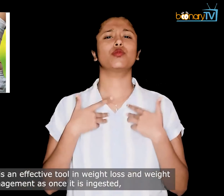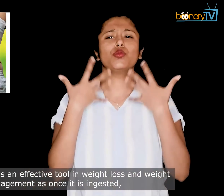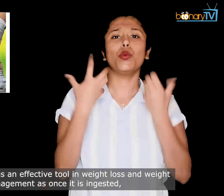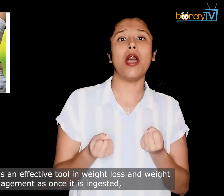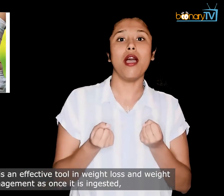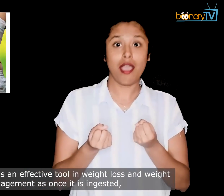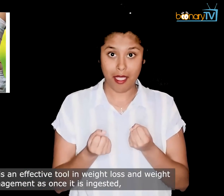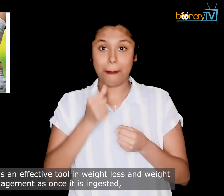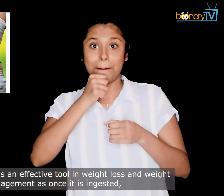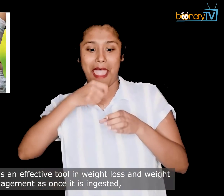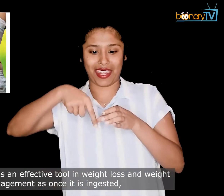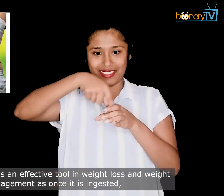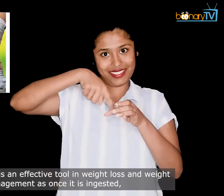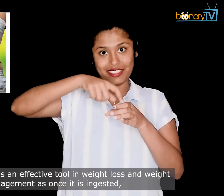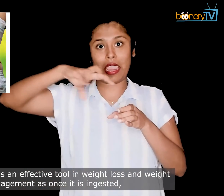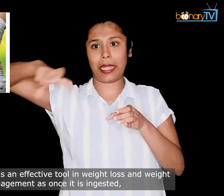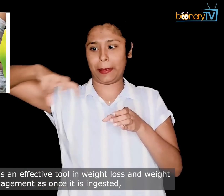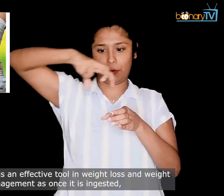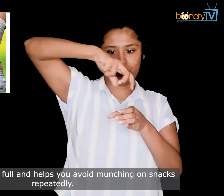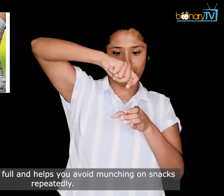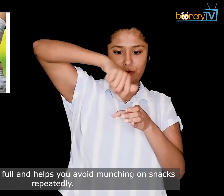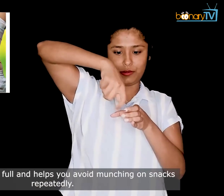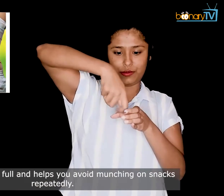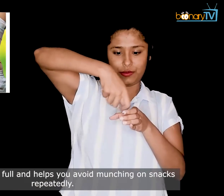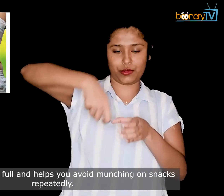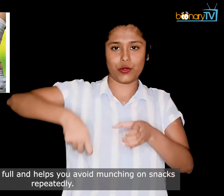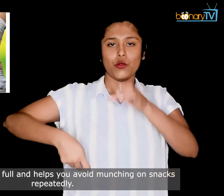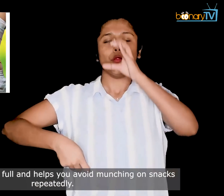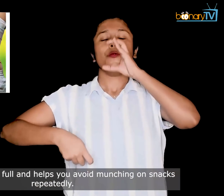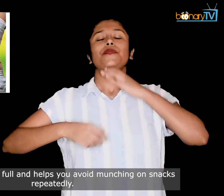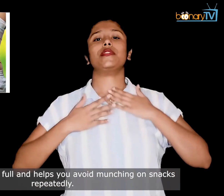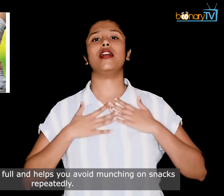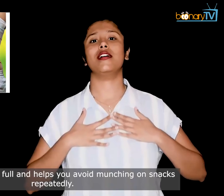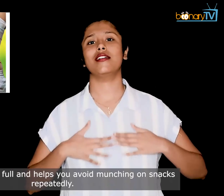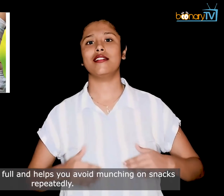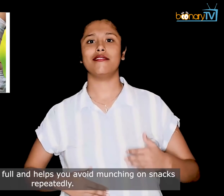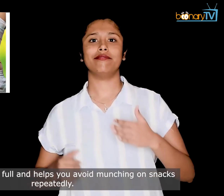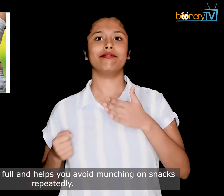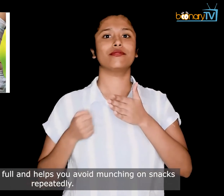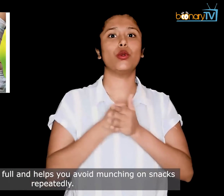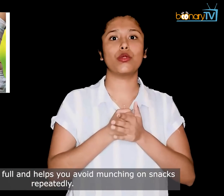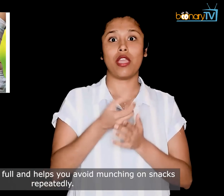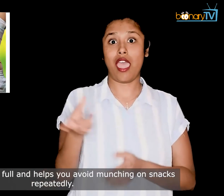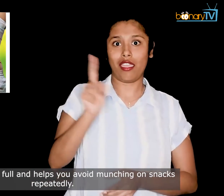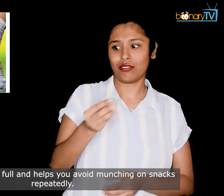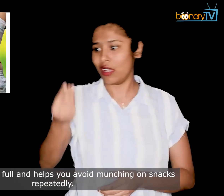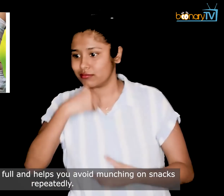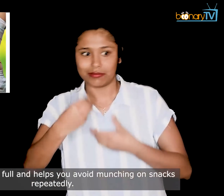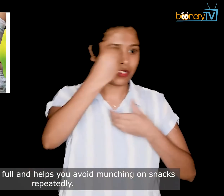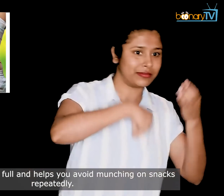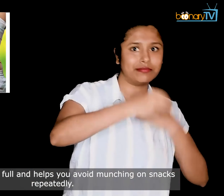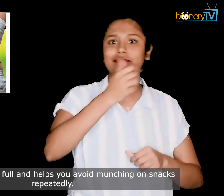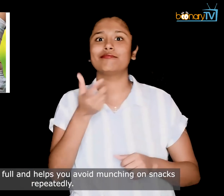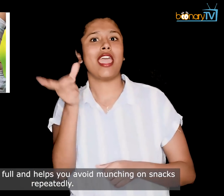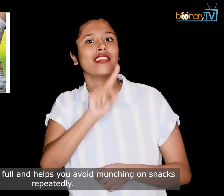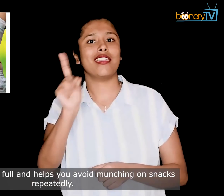management, as once it is ingested, it makes you feel full and helps you avoid munching on snacks